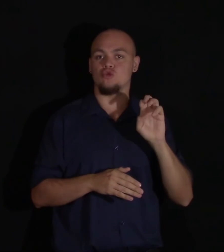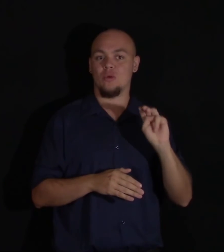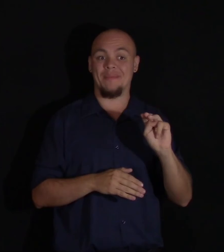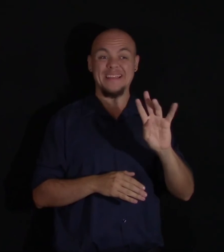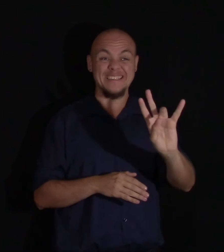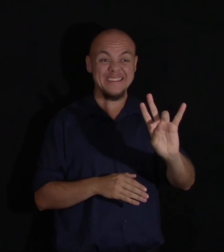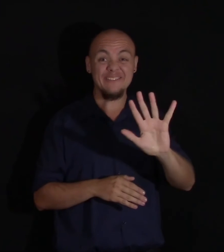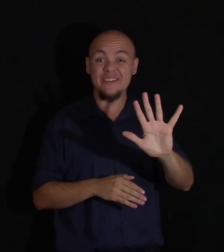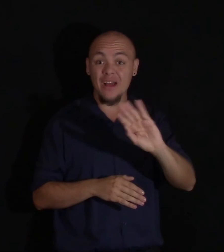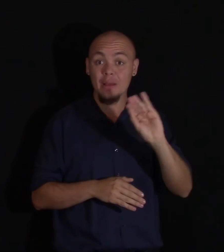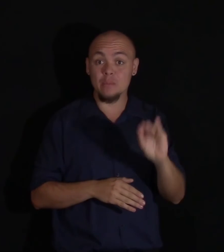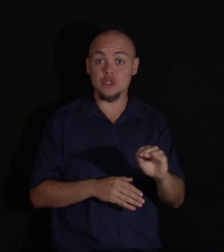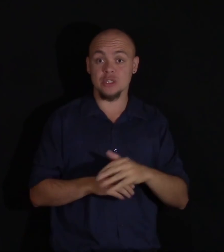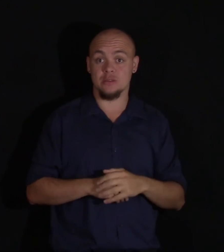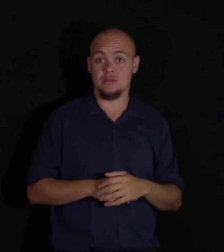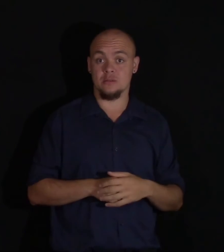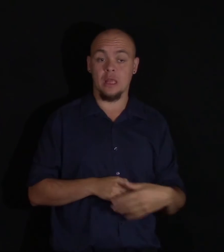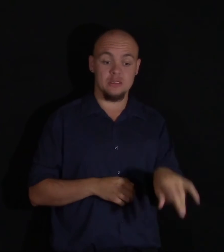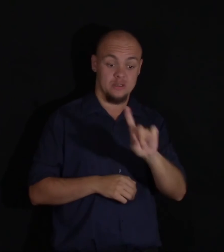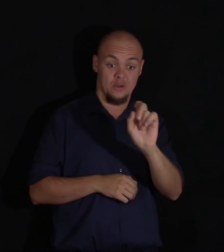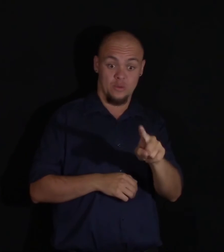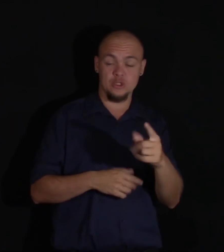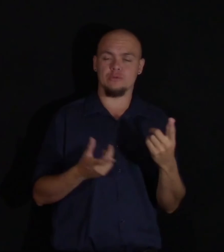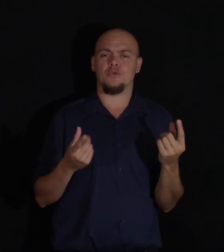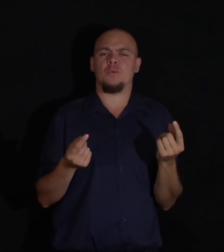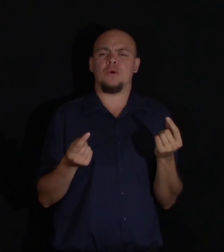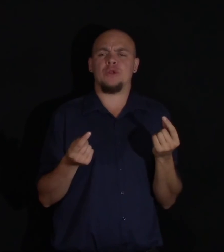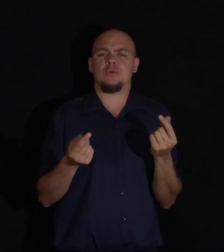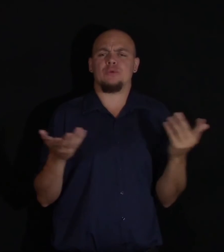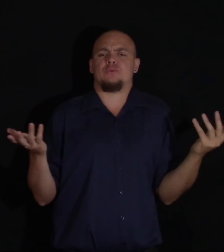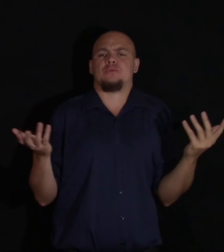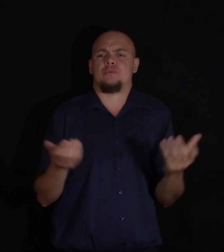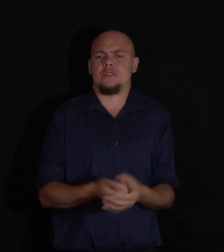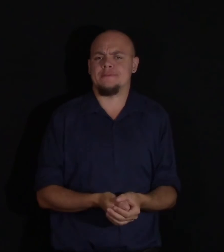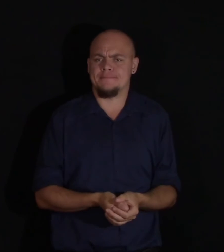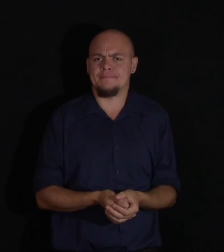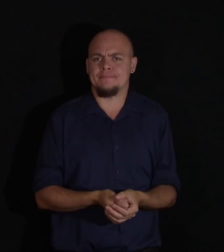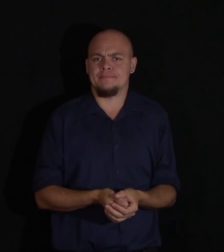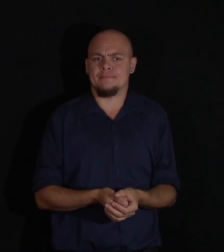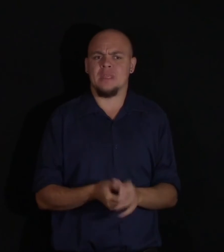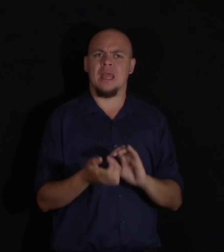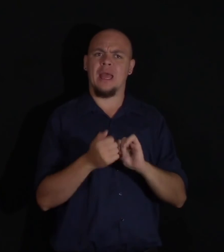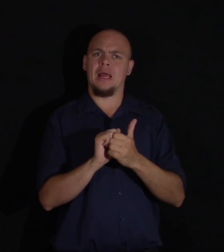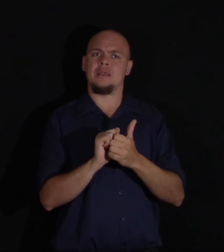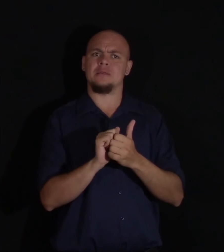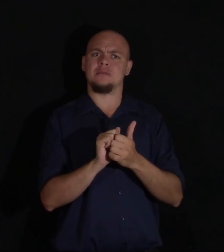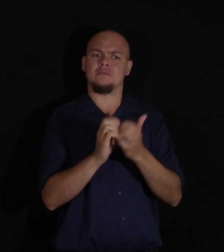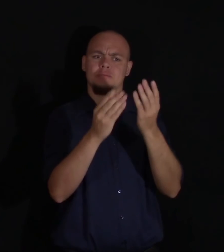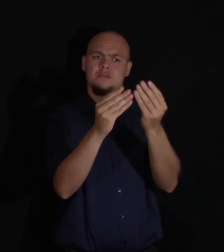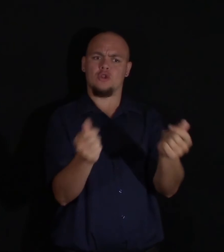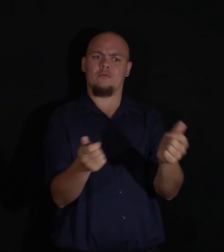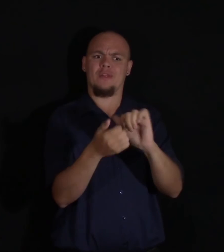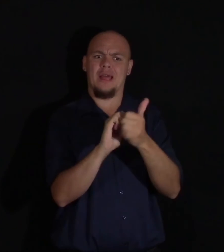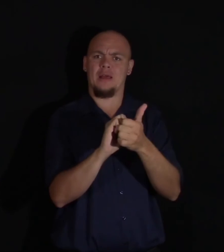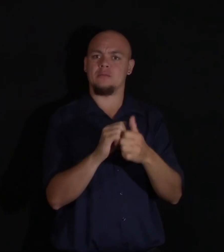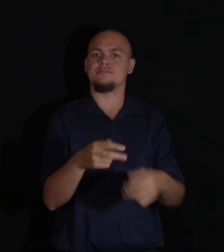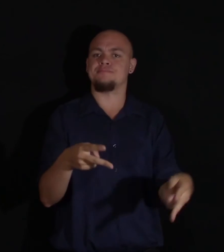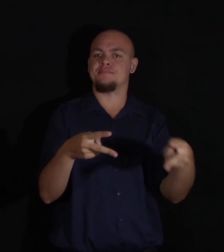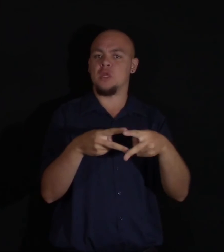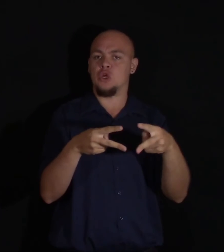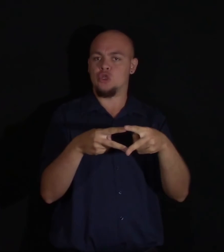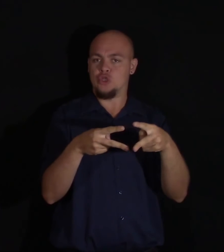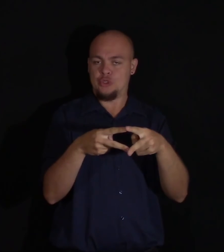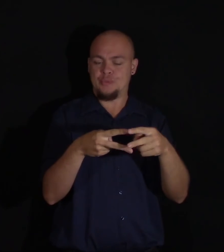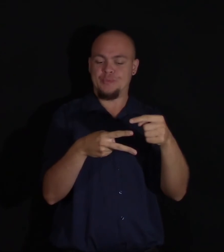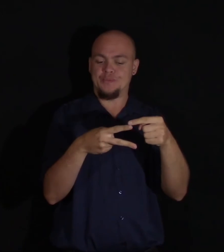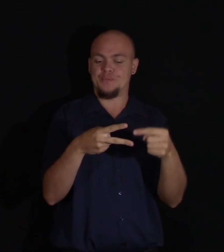The question is what do you do about it? What do you do to push back? I'm going to give you 2 actions to